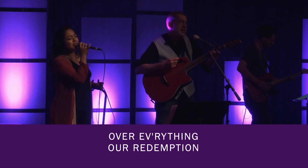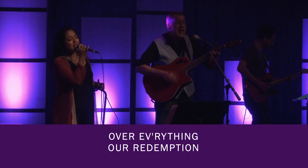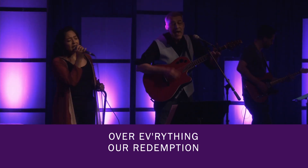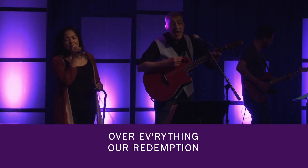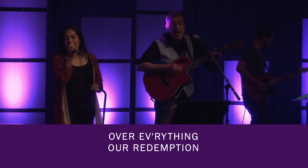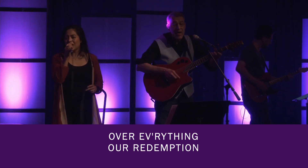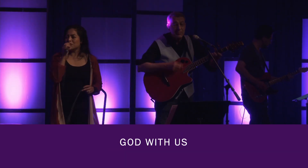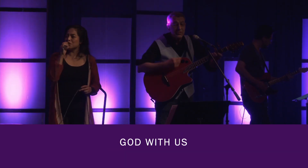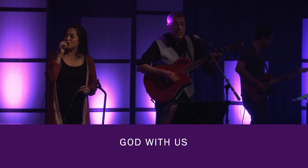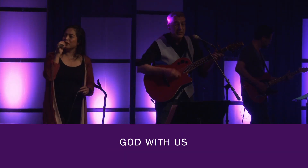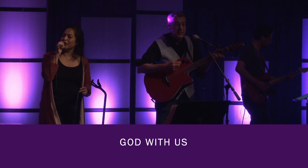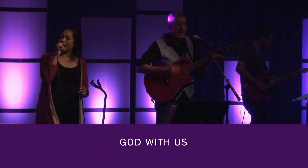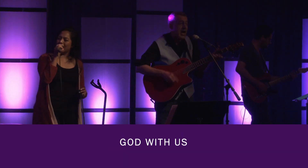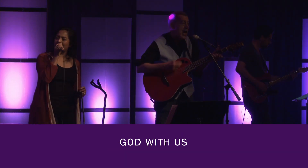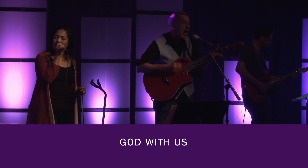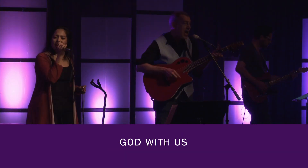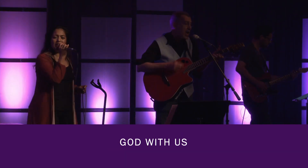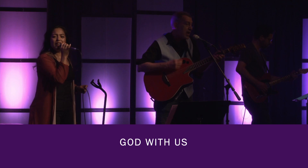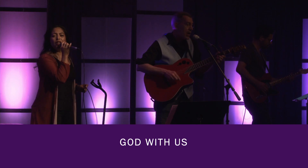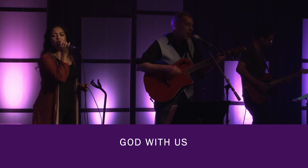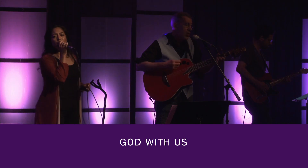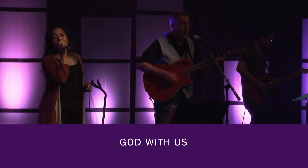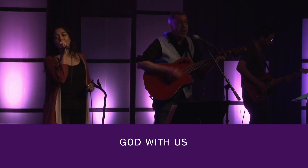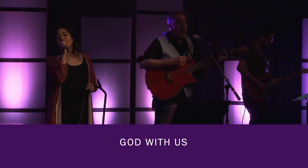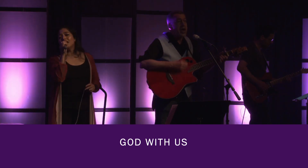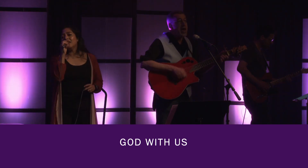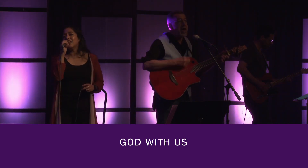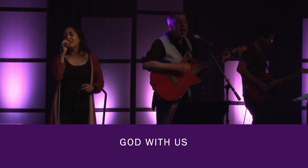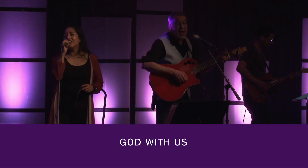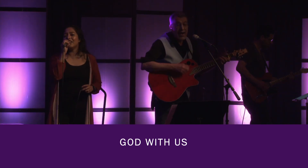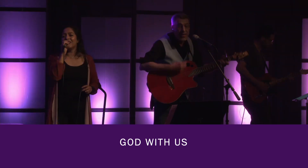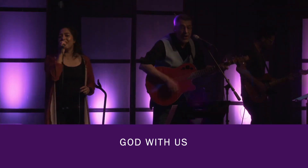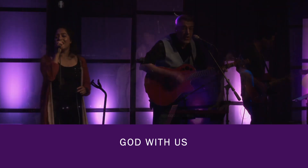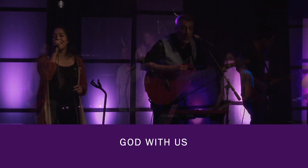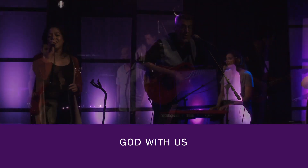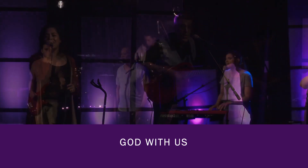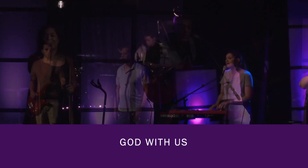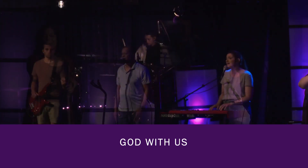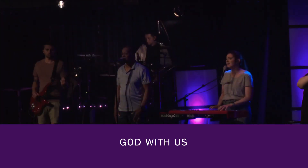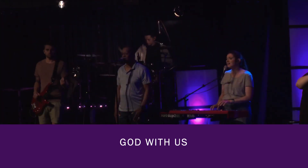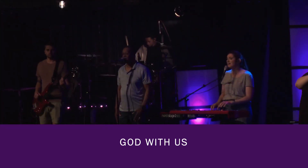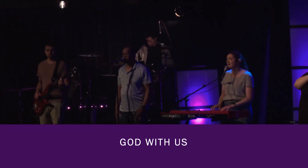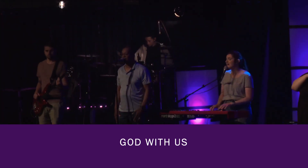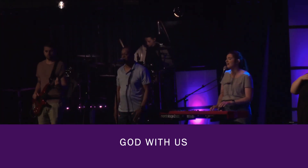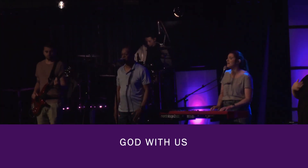our redemption, God with